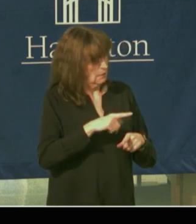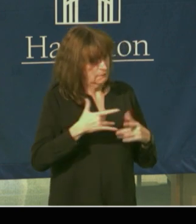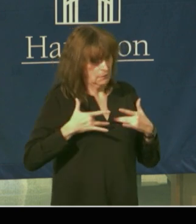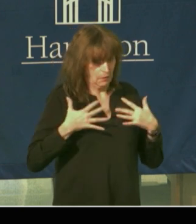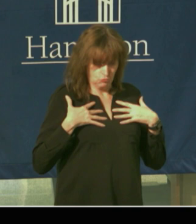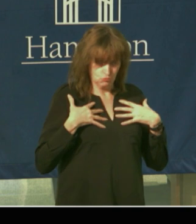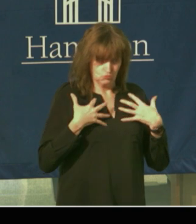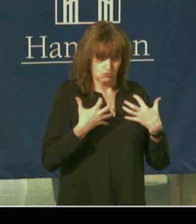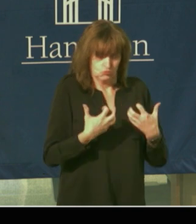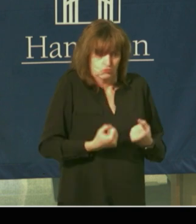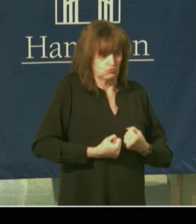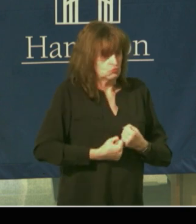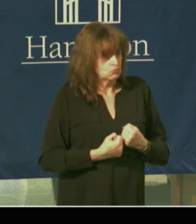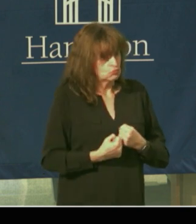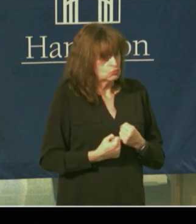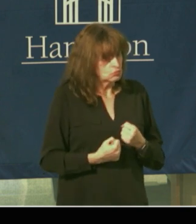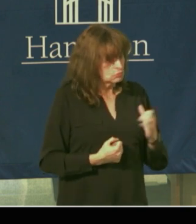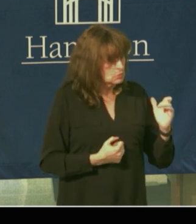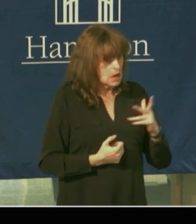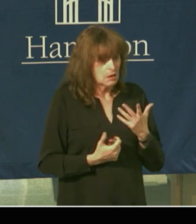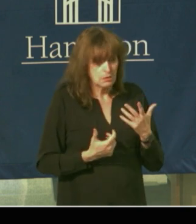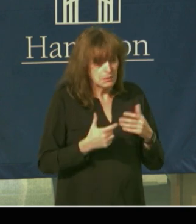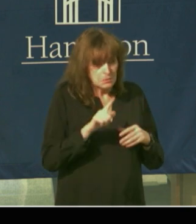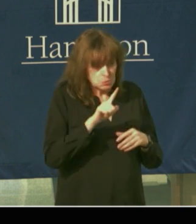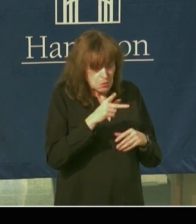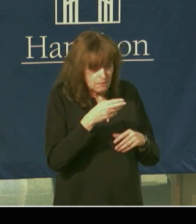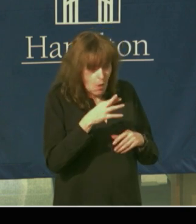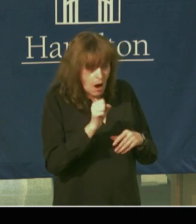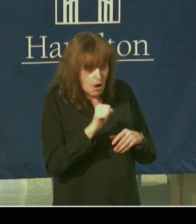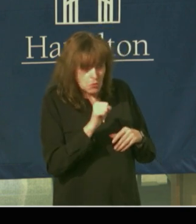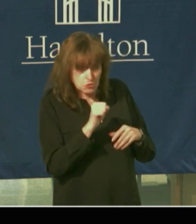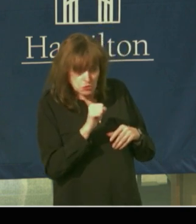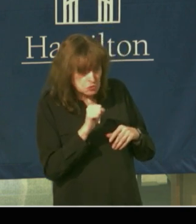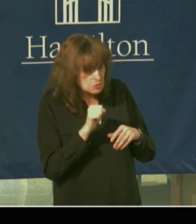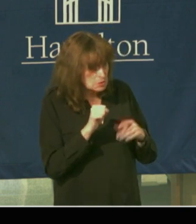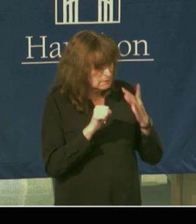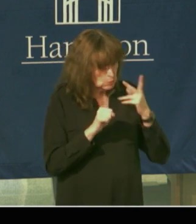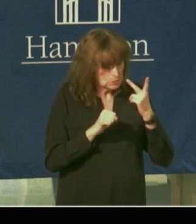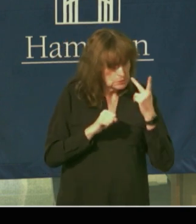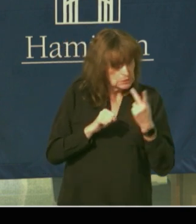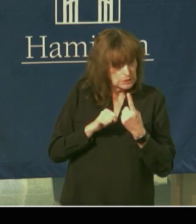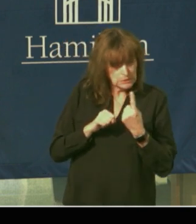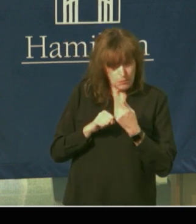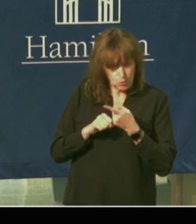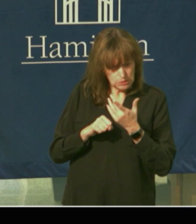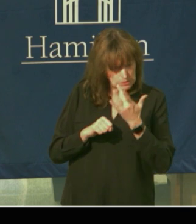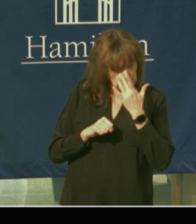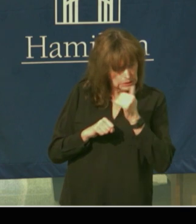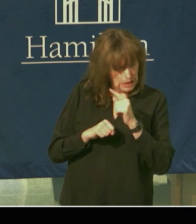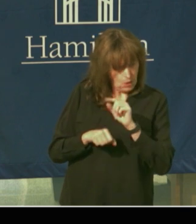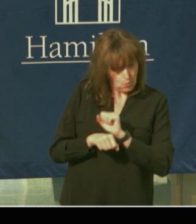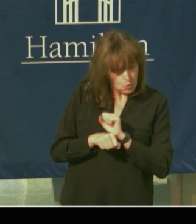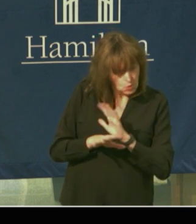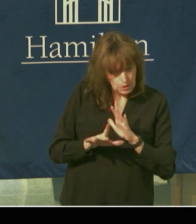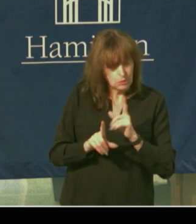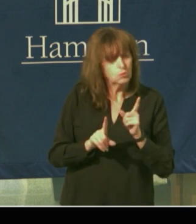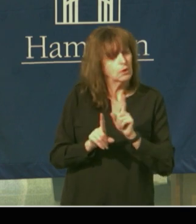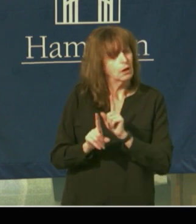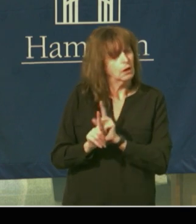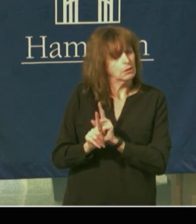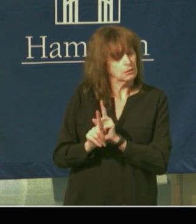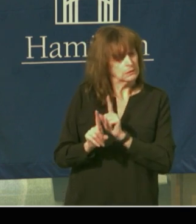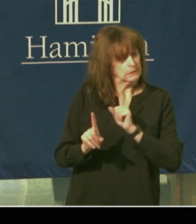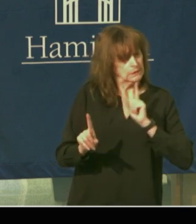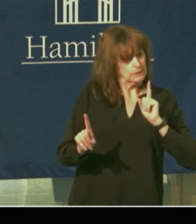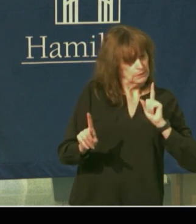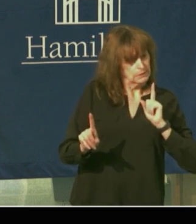a 24-hour period. If you see somebody that is sick in your workplace or that, stay away from them. Even kind of maybe send them a note or